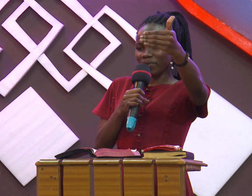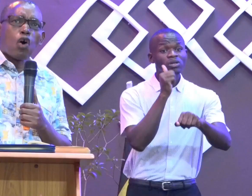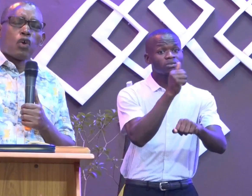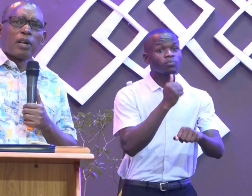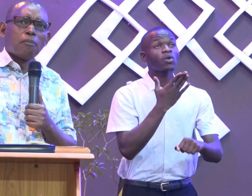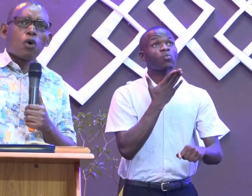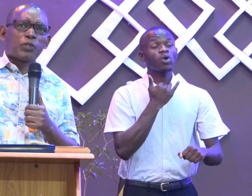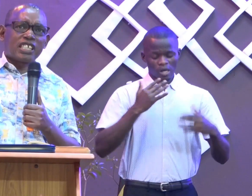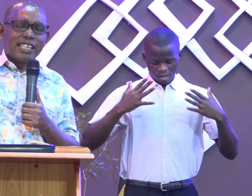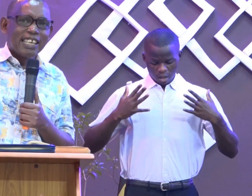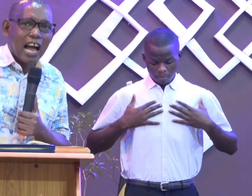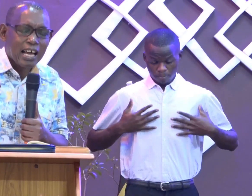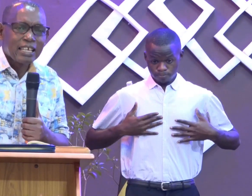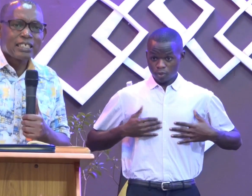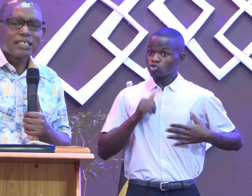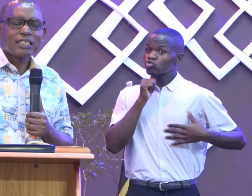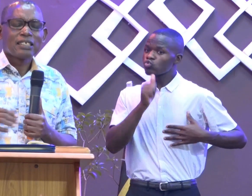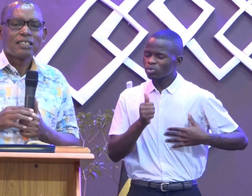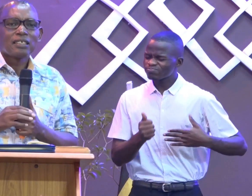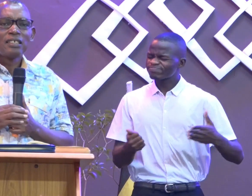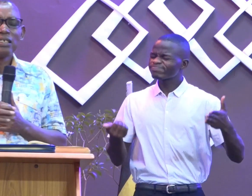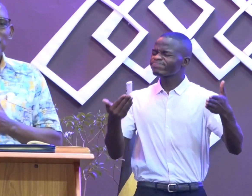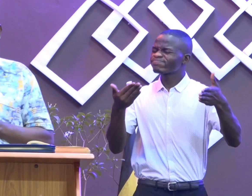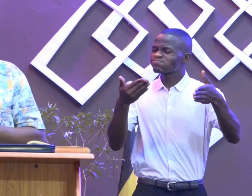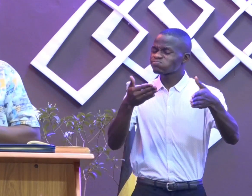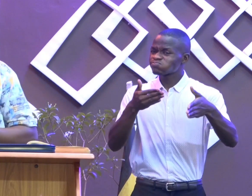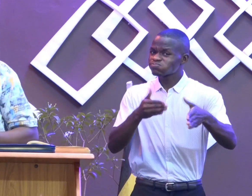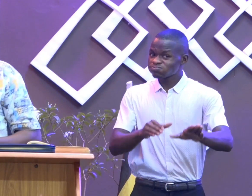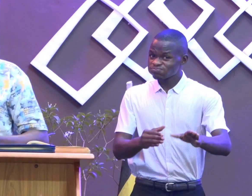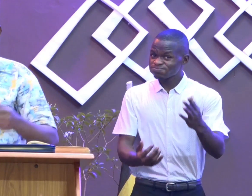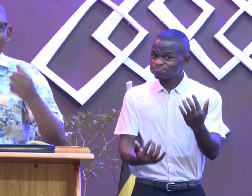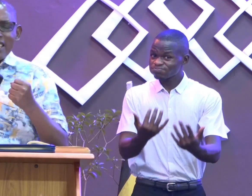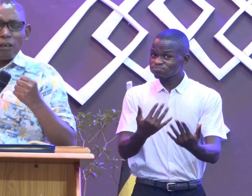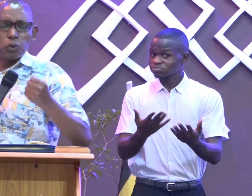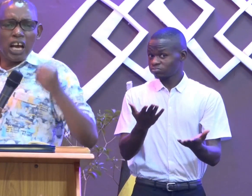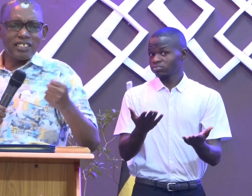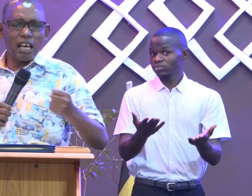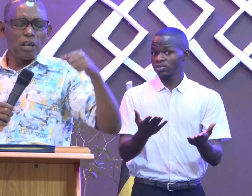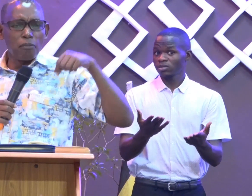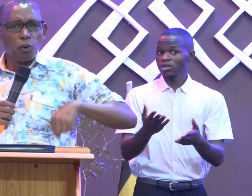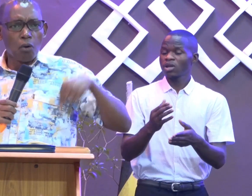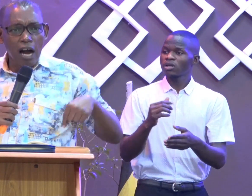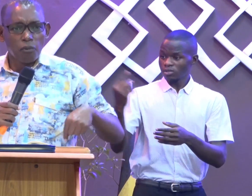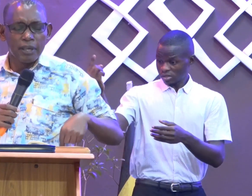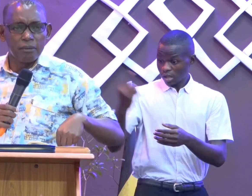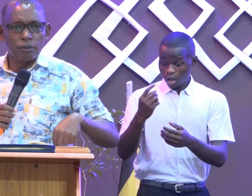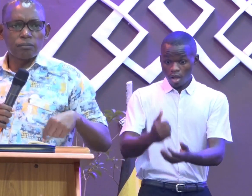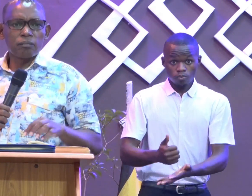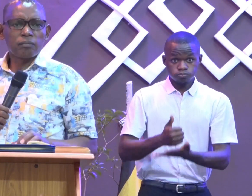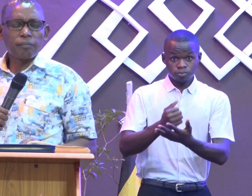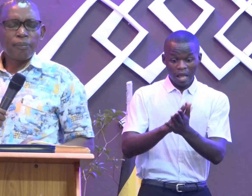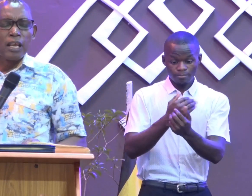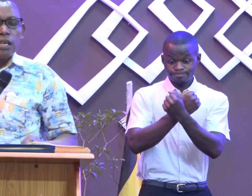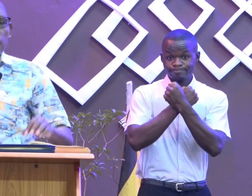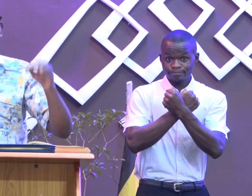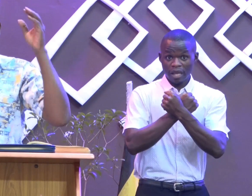bwaffe obw'omwoyo buleme okuzikirira. When he wanted our spiritual life not to be destroyed. Teyajja kutaasa bulamu buno bwa mubiri. He didn't